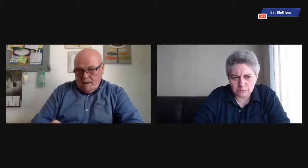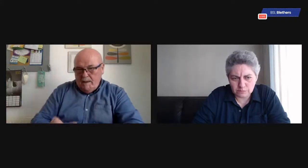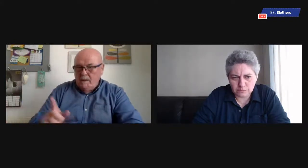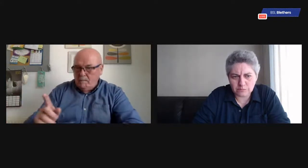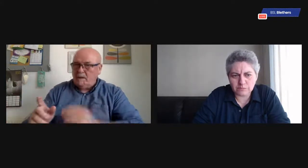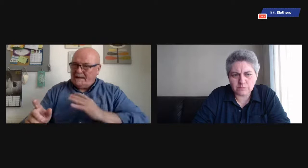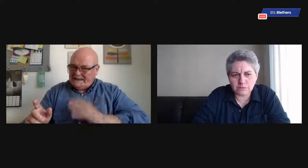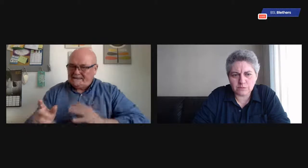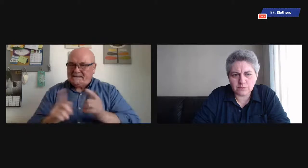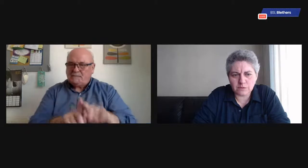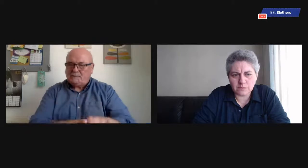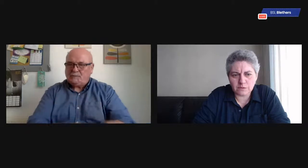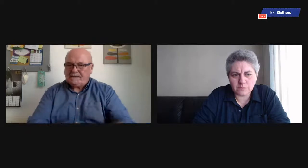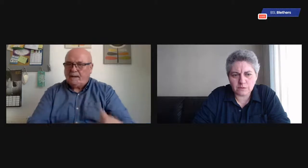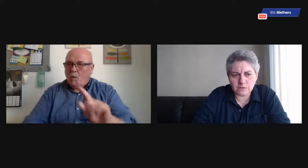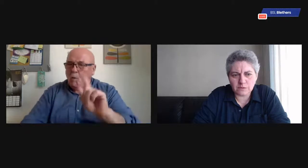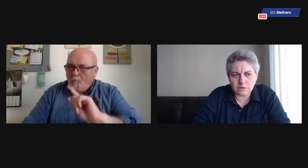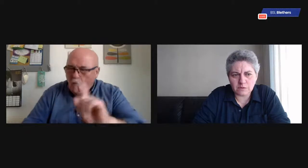trained.